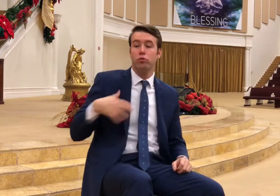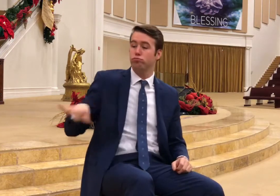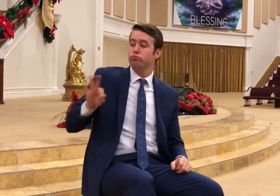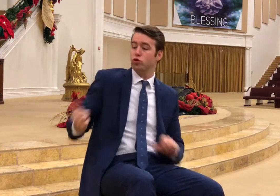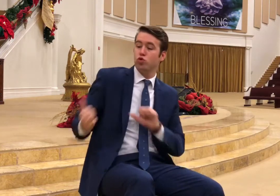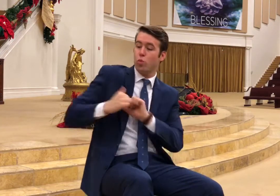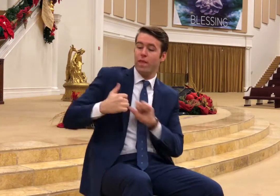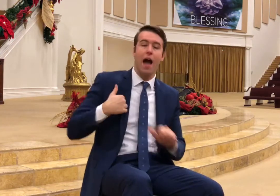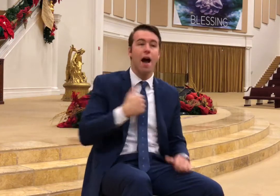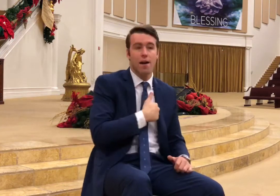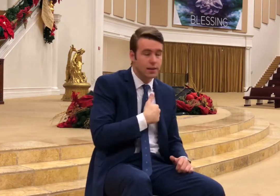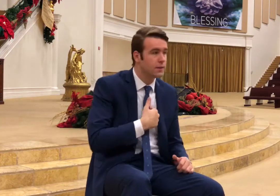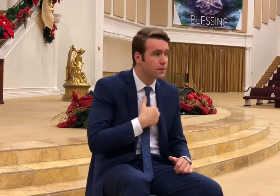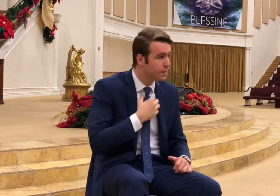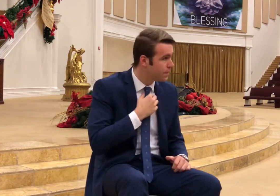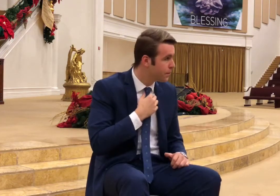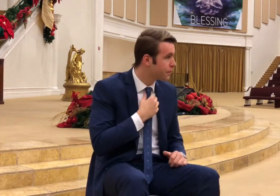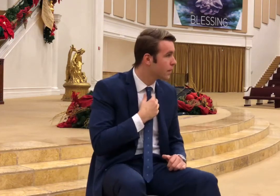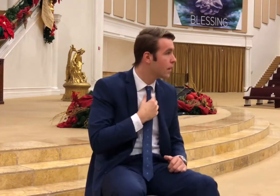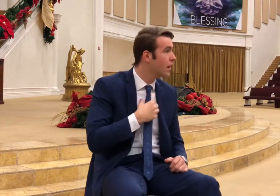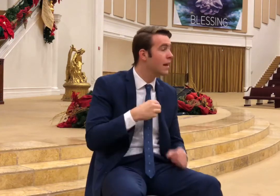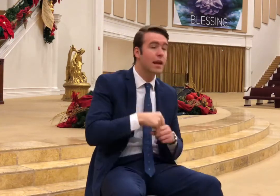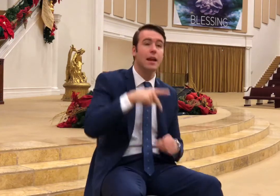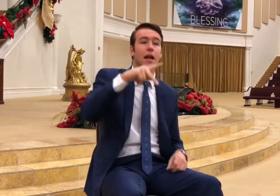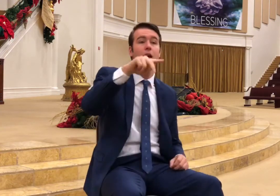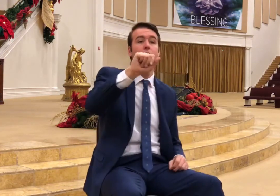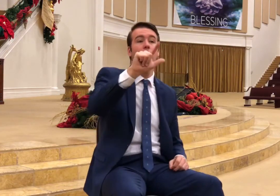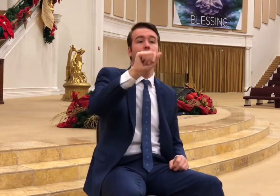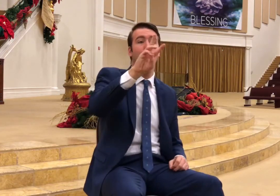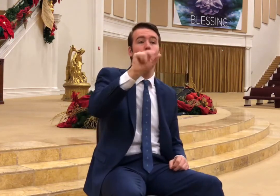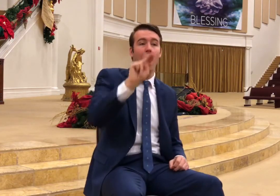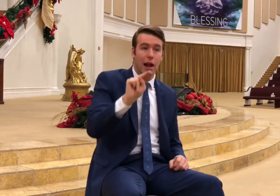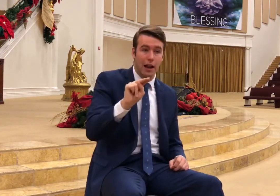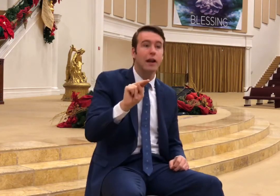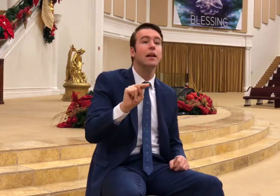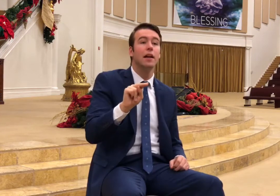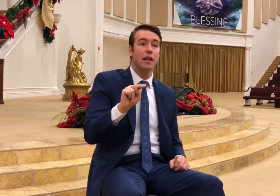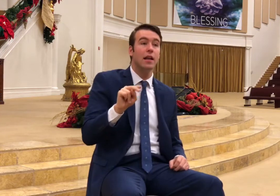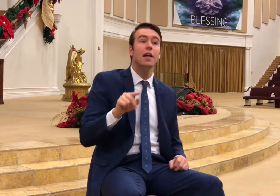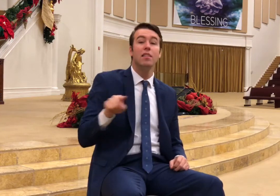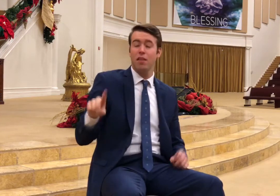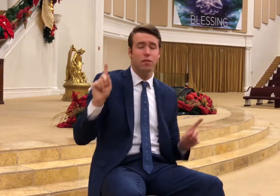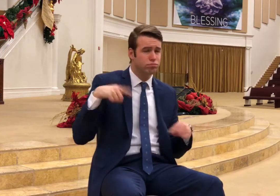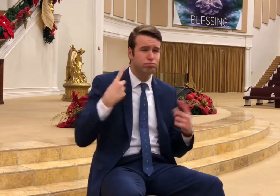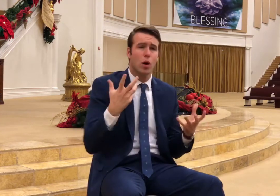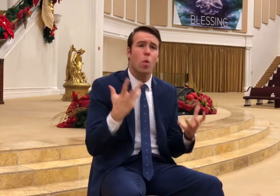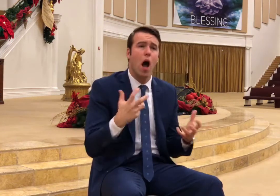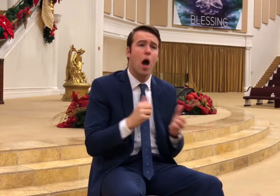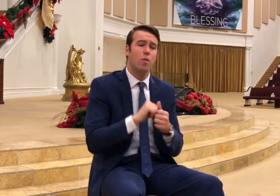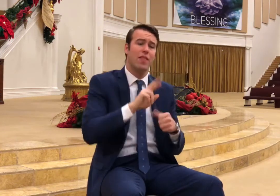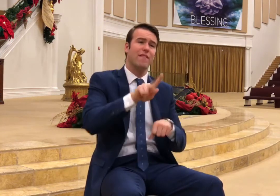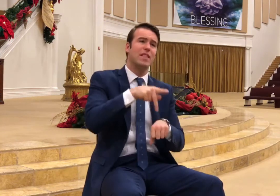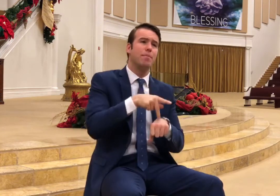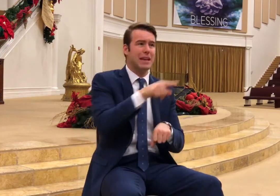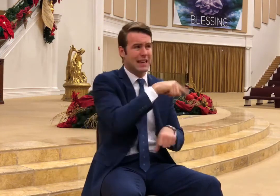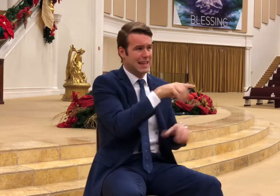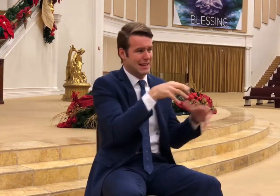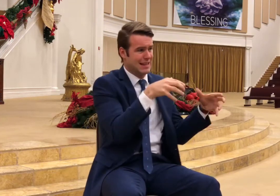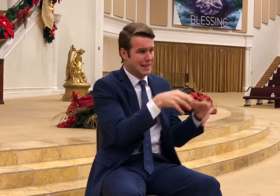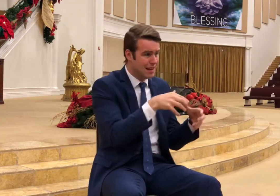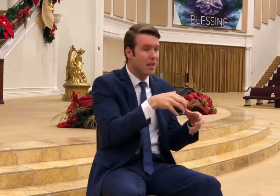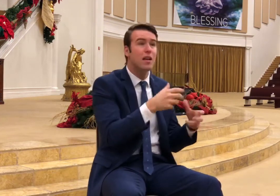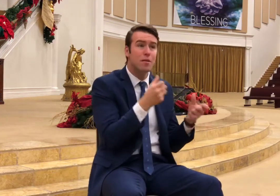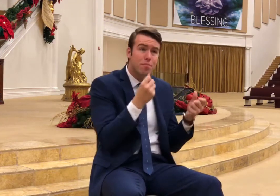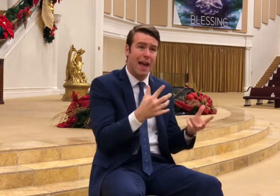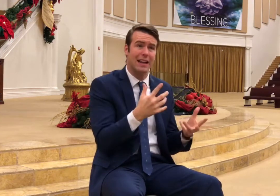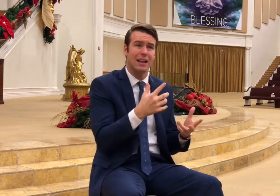us. And in Palawan, one of the things that they have wanted to do with the Filipino brethren and those that are